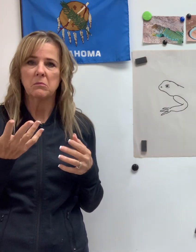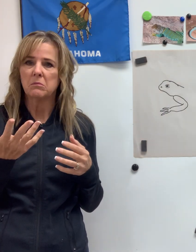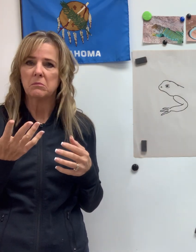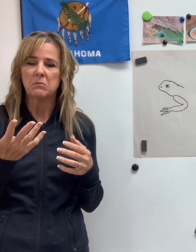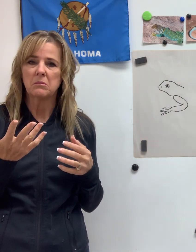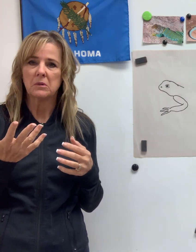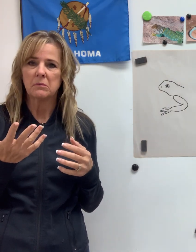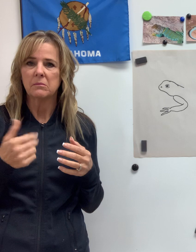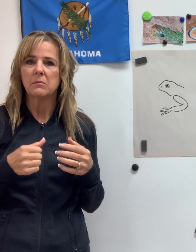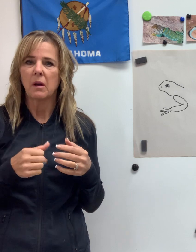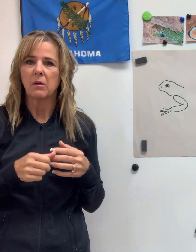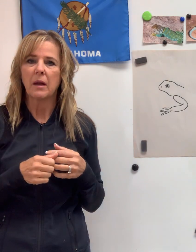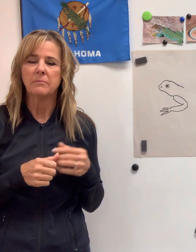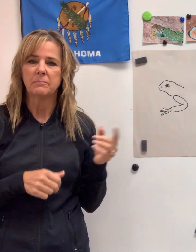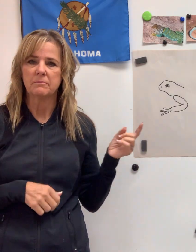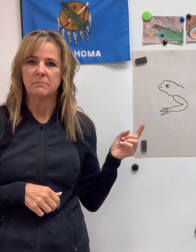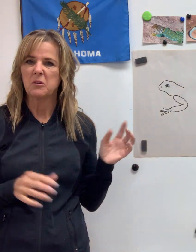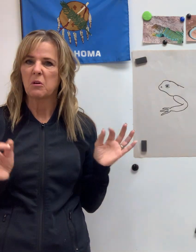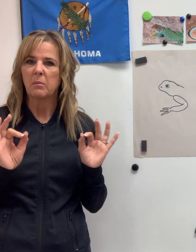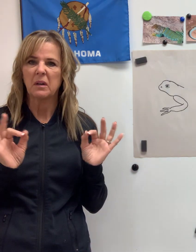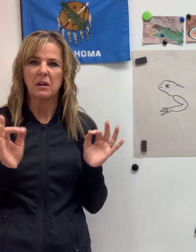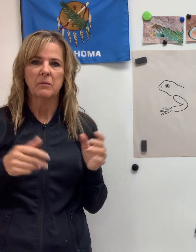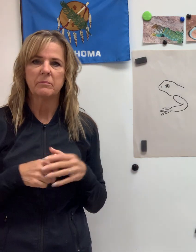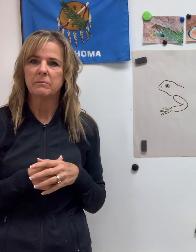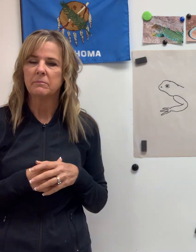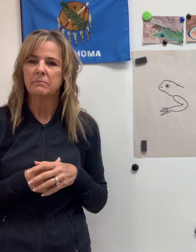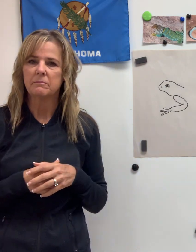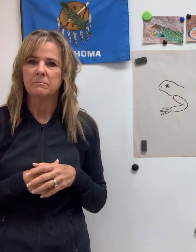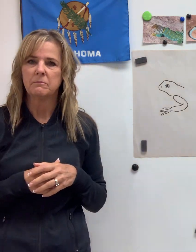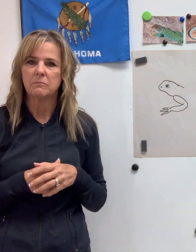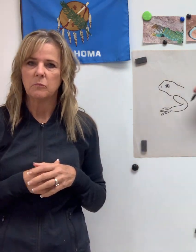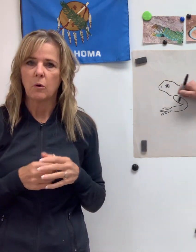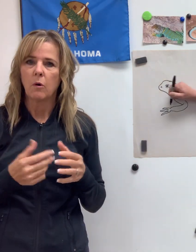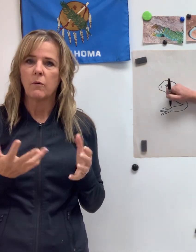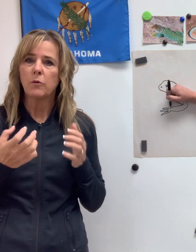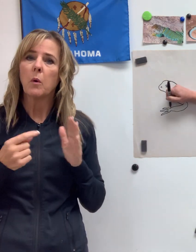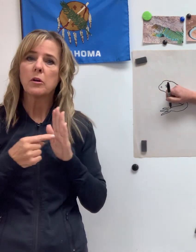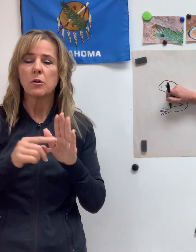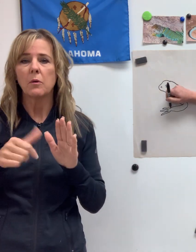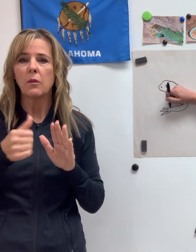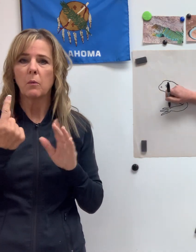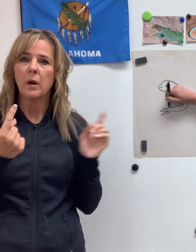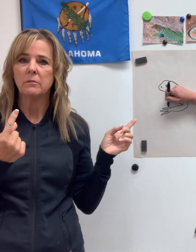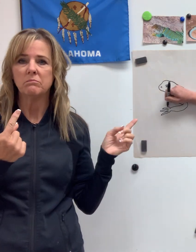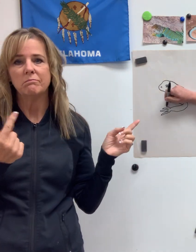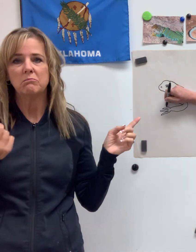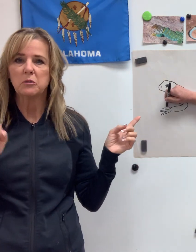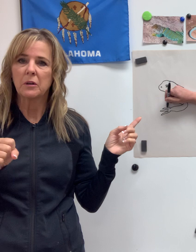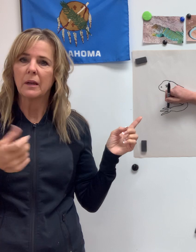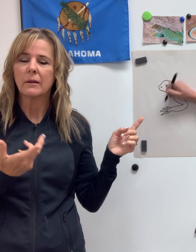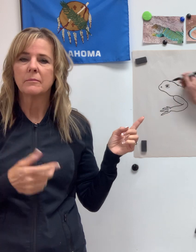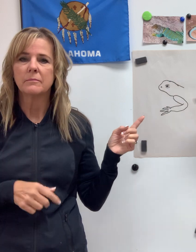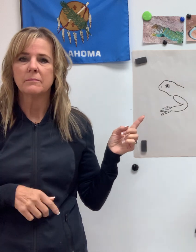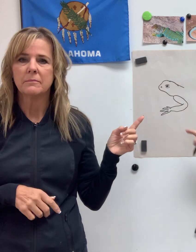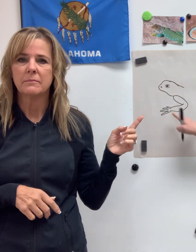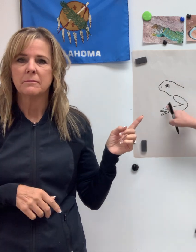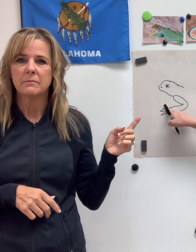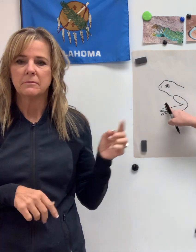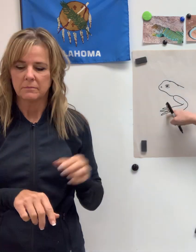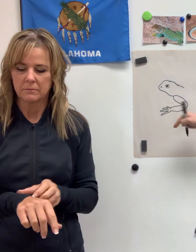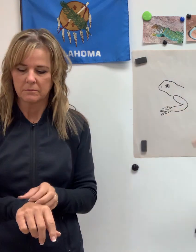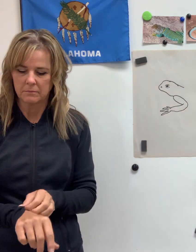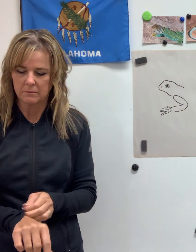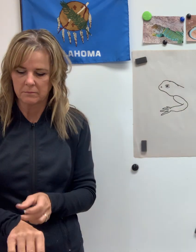other 2 are hidden. No big deal. Or if you wanna show another one, kind of sticking out, you know, just a